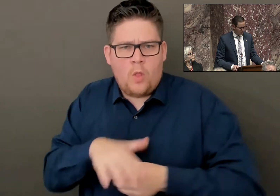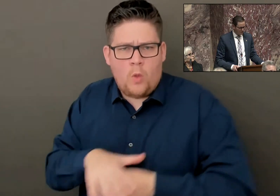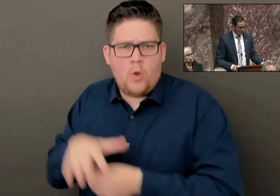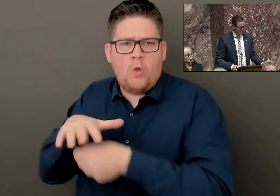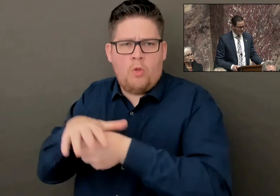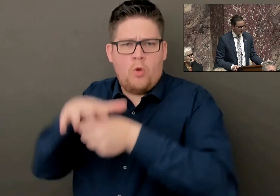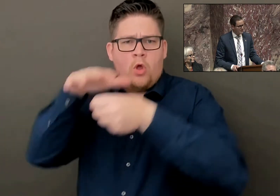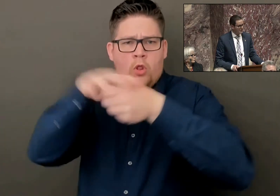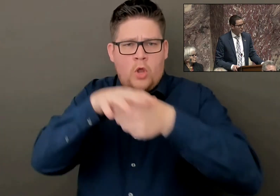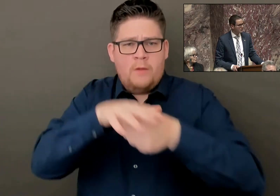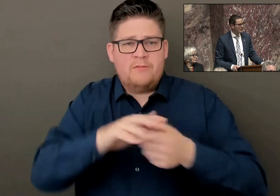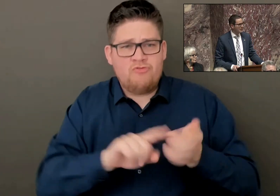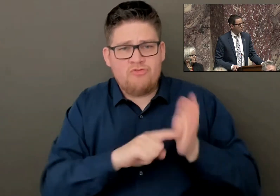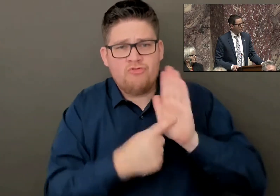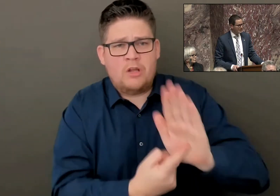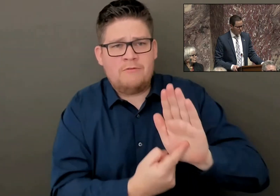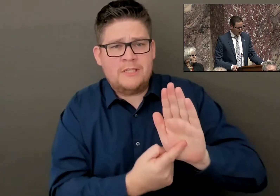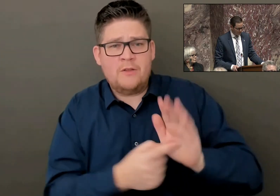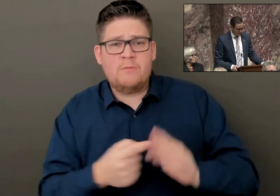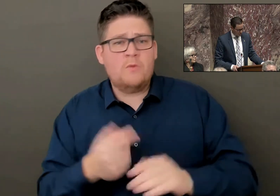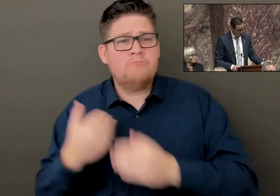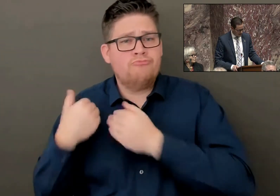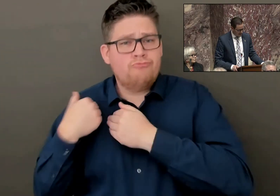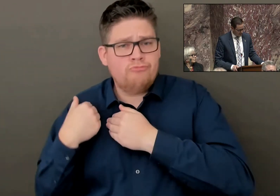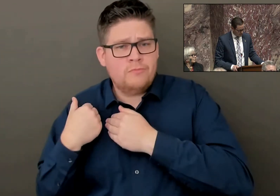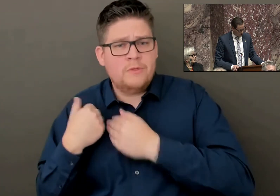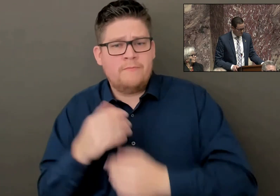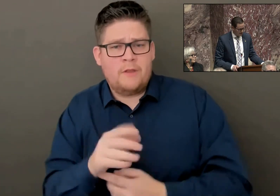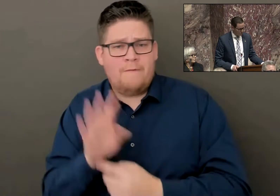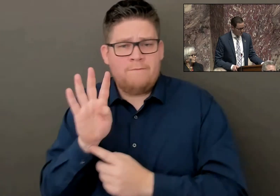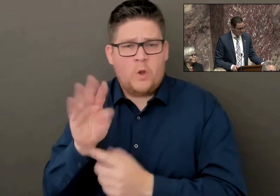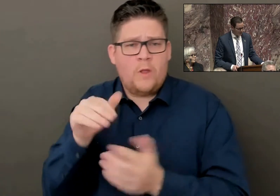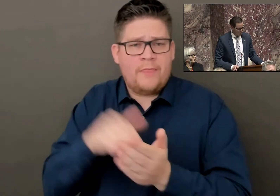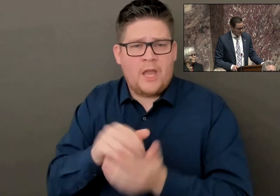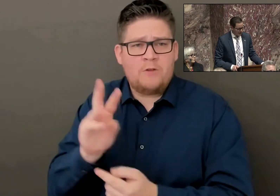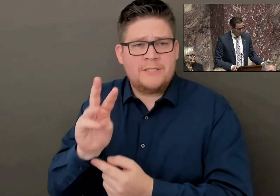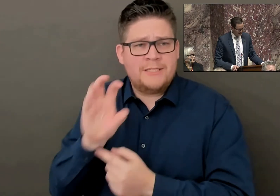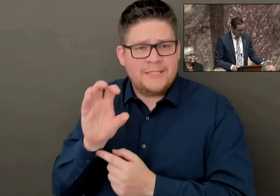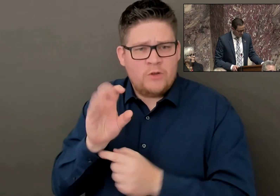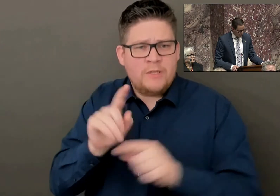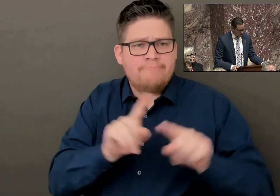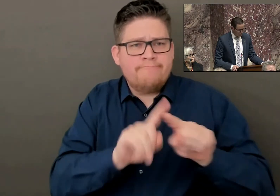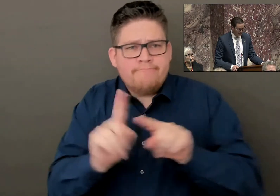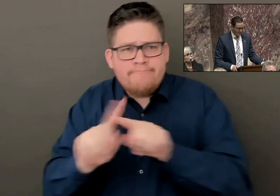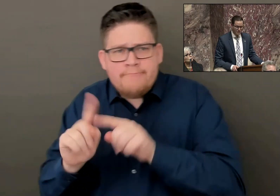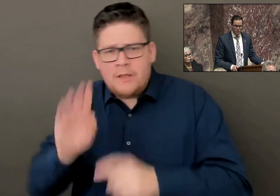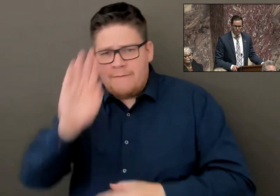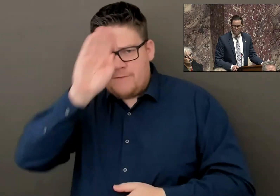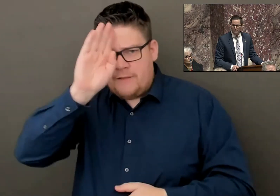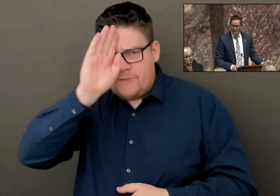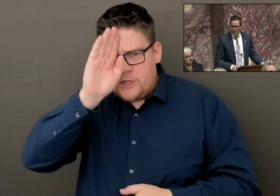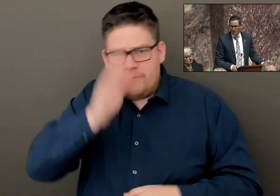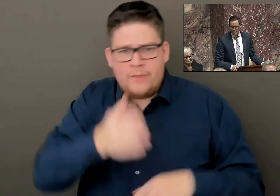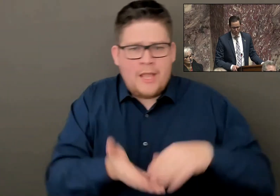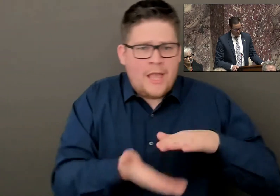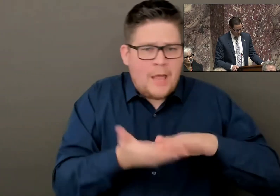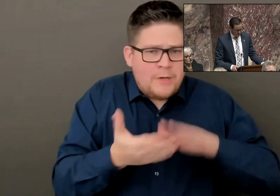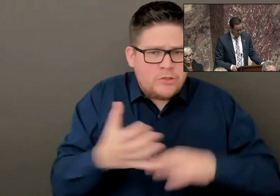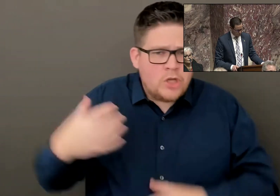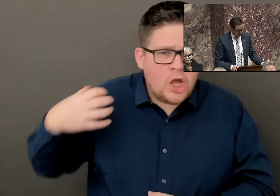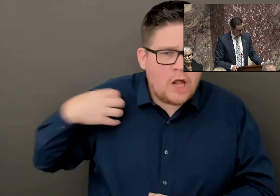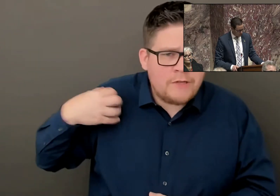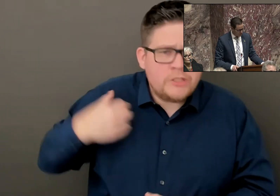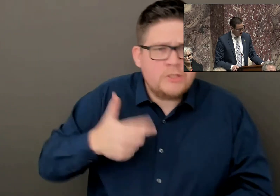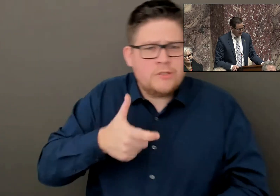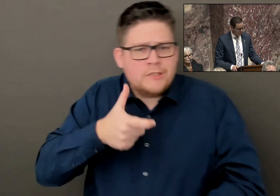and women firefighters, dispatchers, prevention officers, and support members. I recently had the opportunity to tour Fire Hall number 1